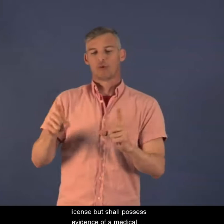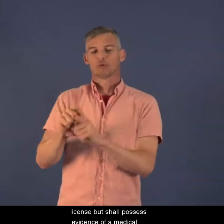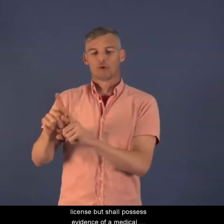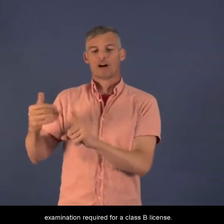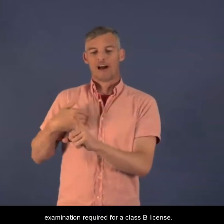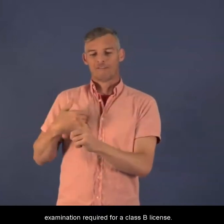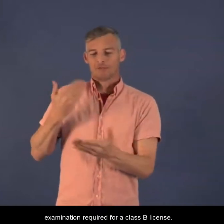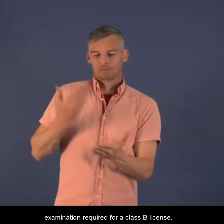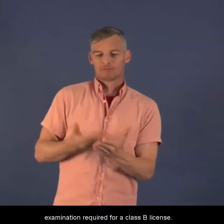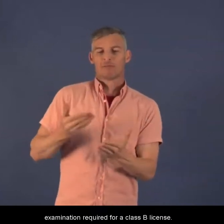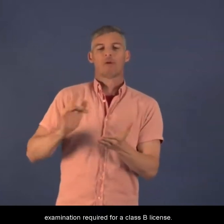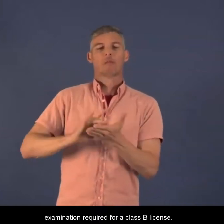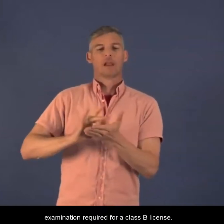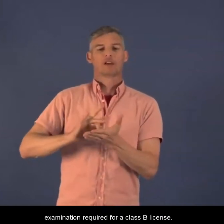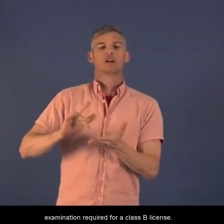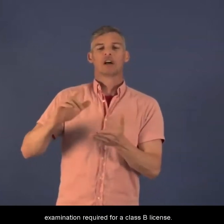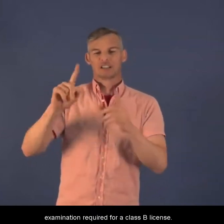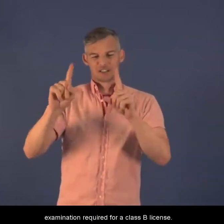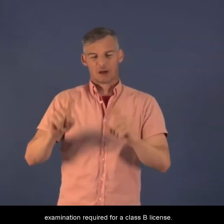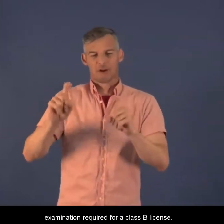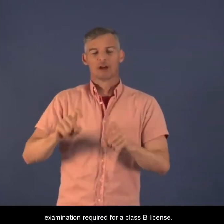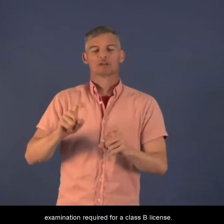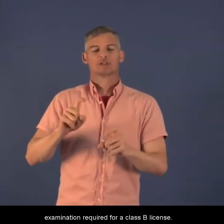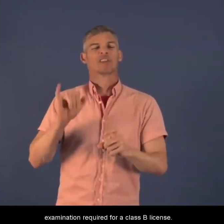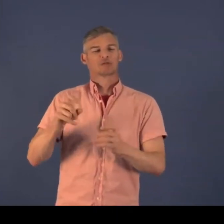examination required for a Class B license